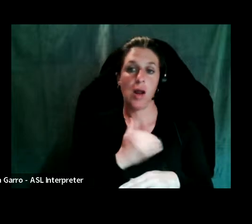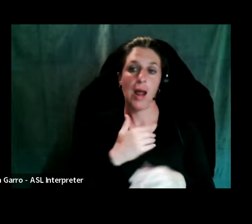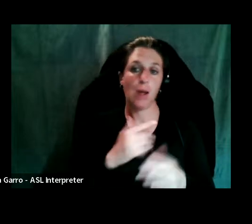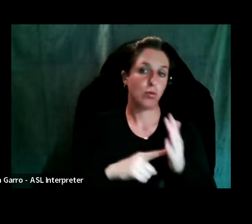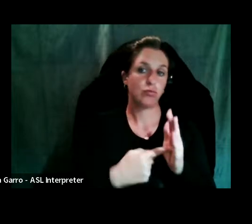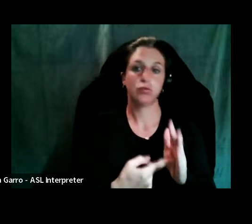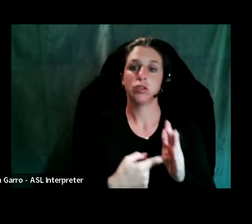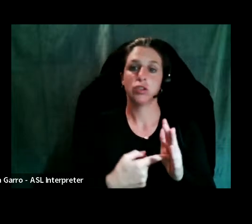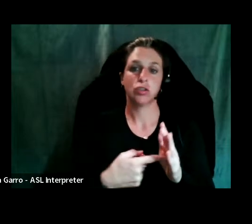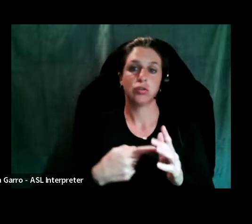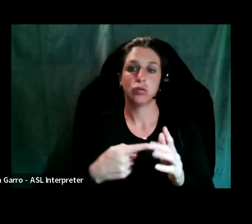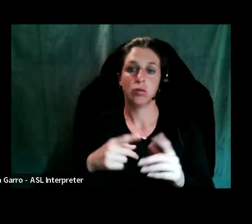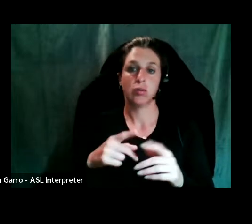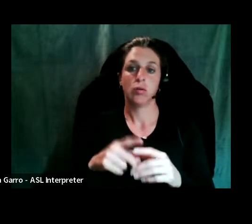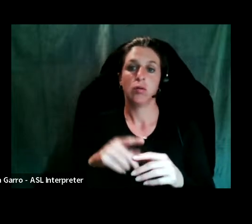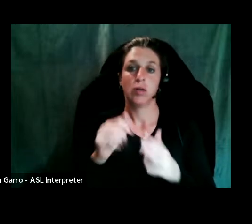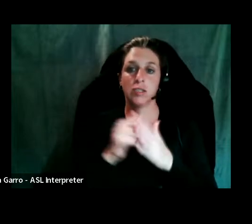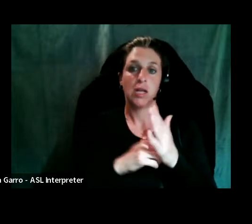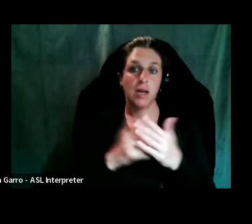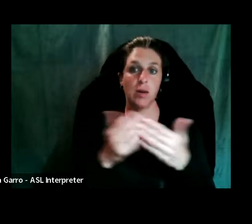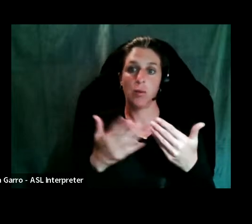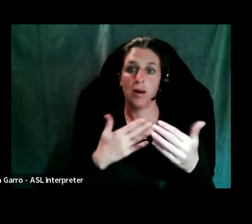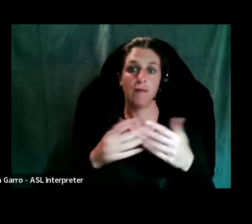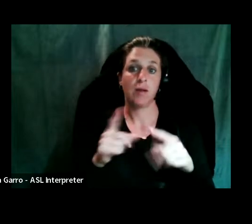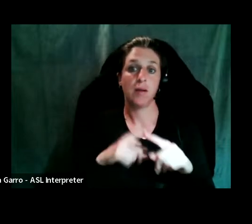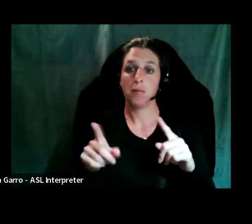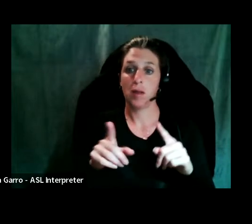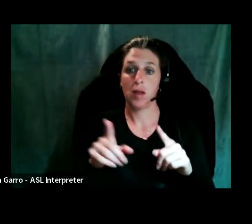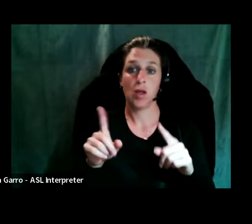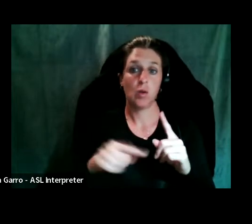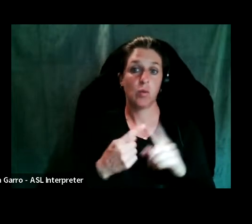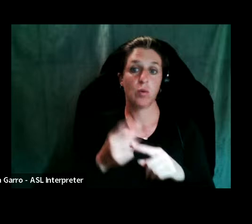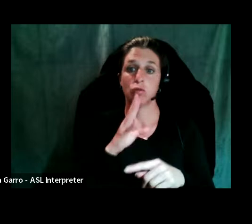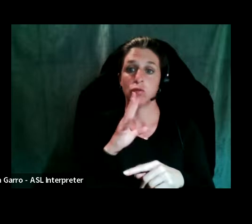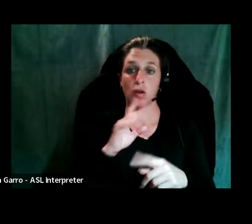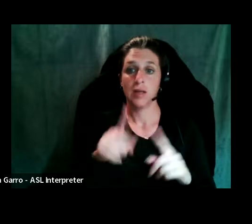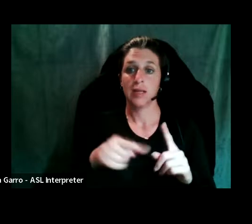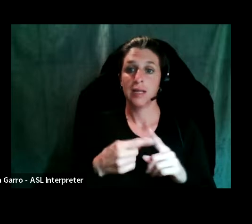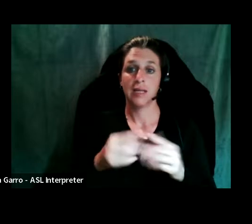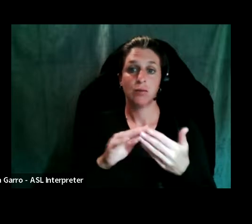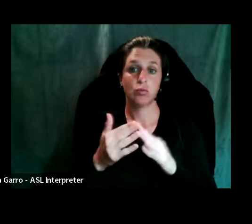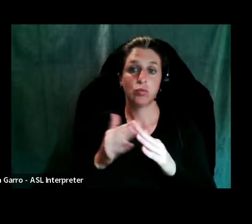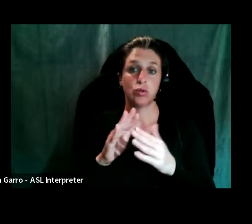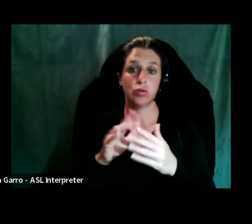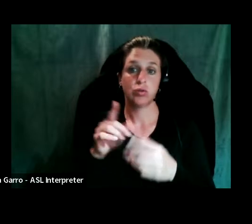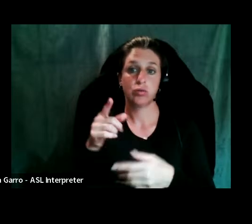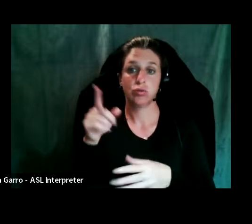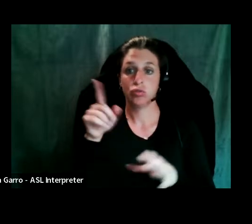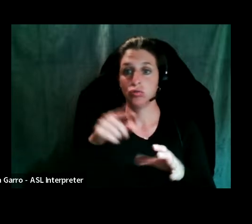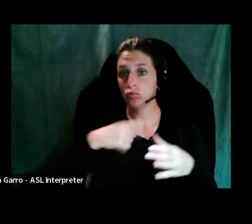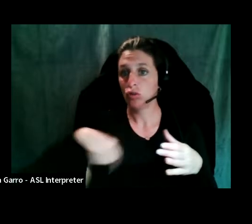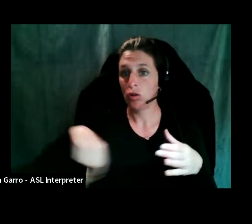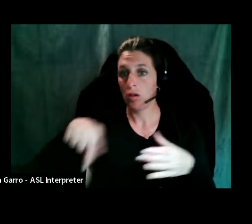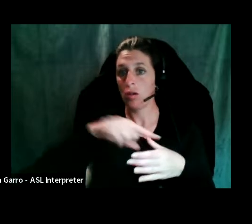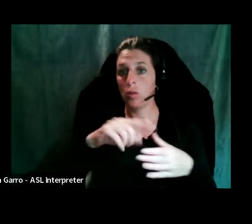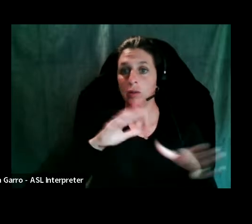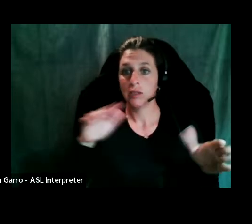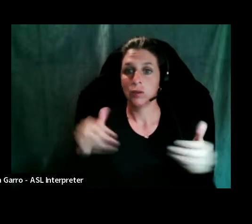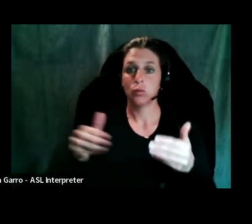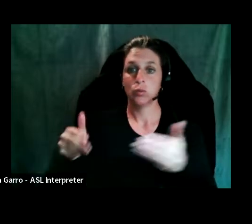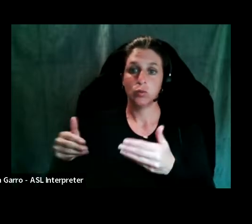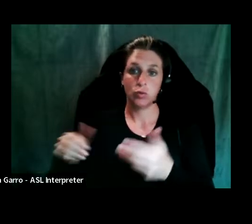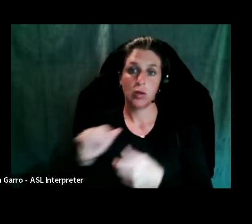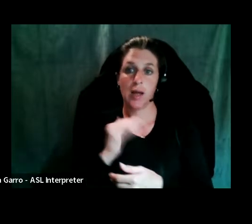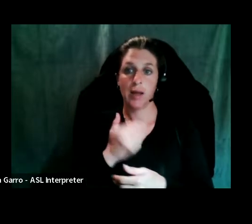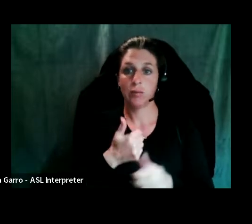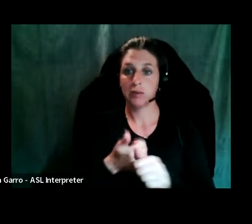agenda whatsoever. But when we sat in our community circle and we were kind of introducing ourselves, and it